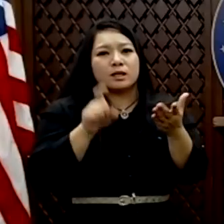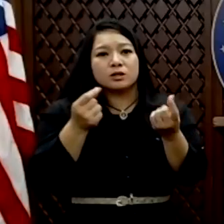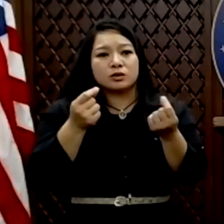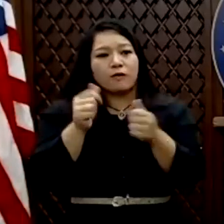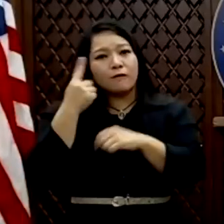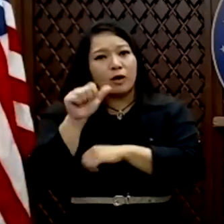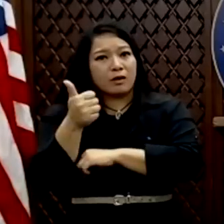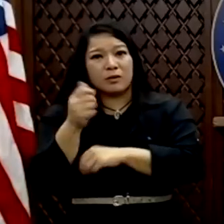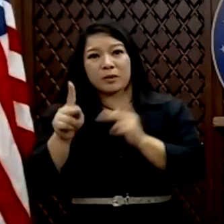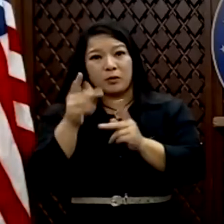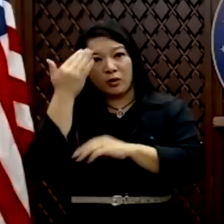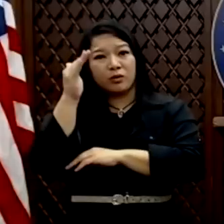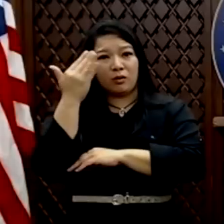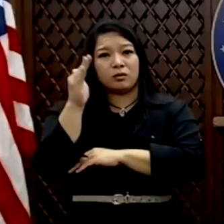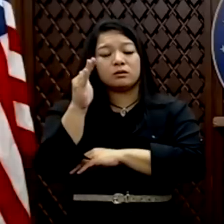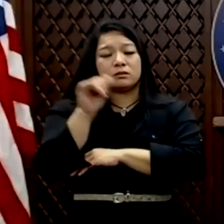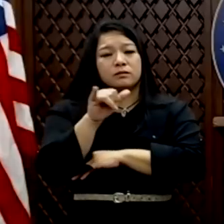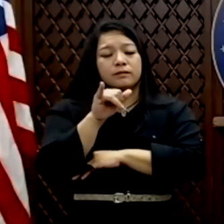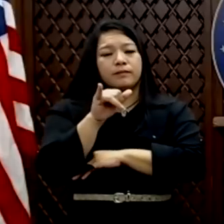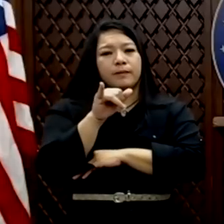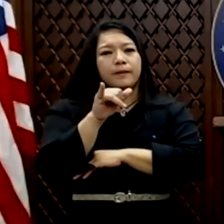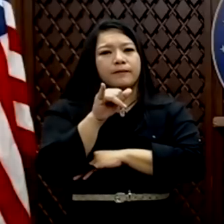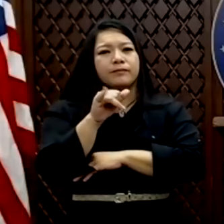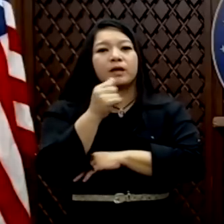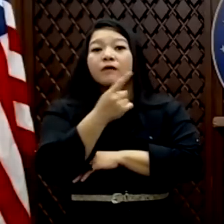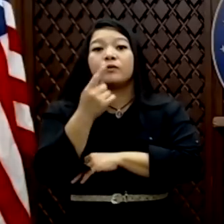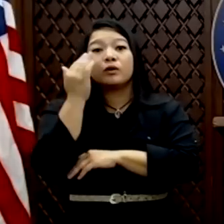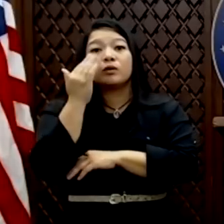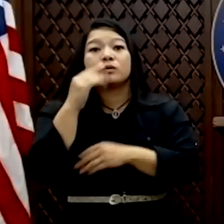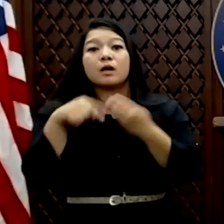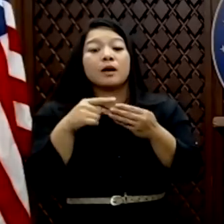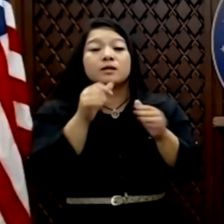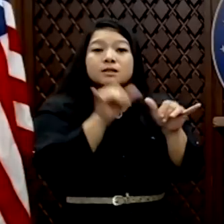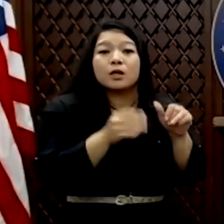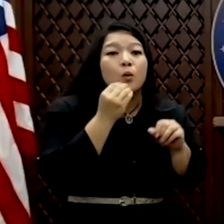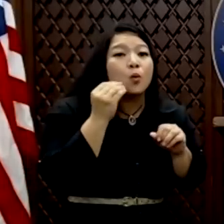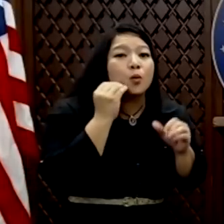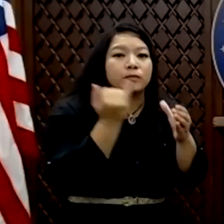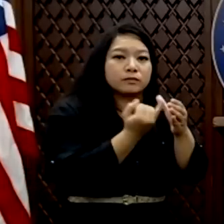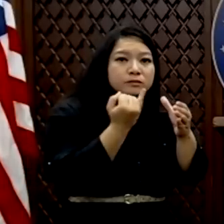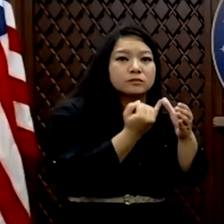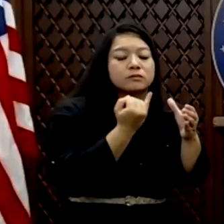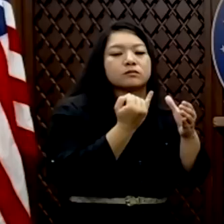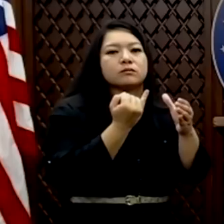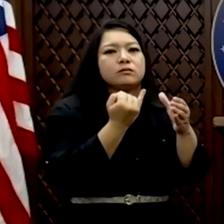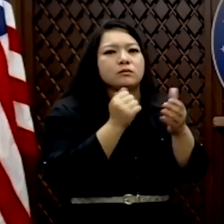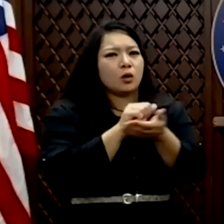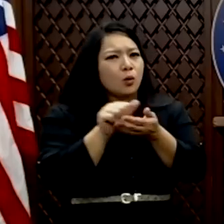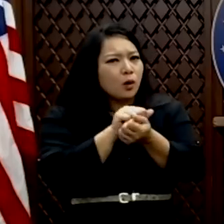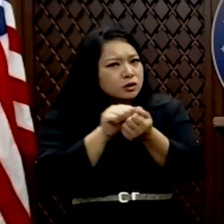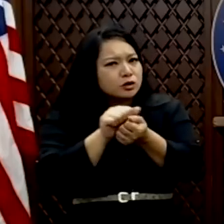people that we don't even know. And so everyone knows about staying home, and that's been preached, washing your